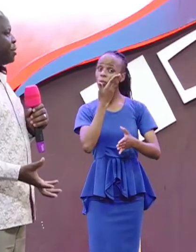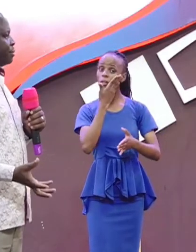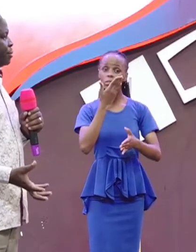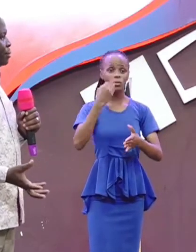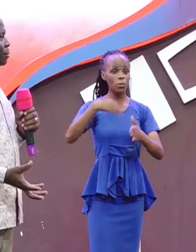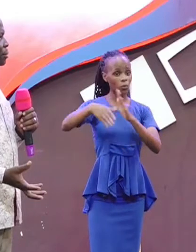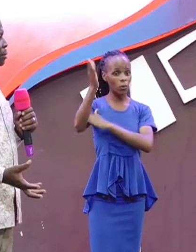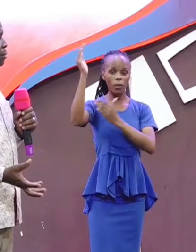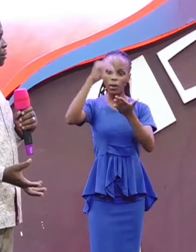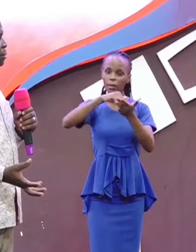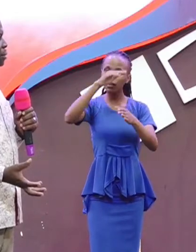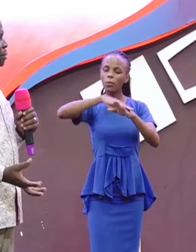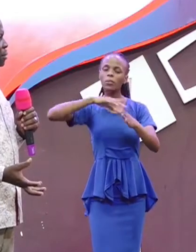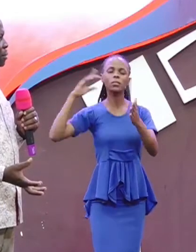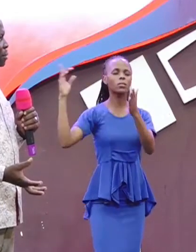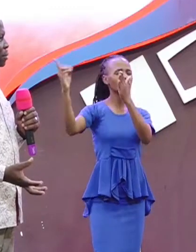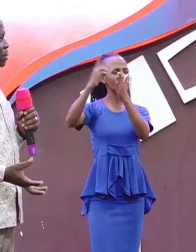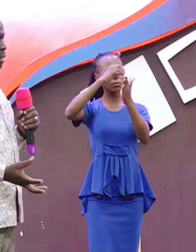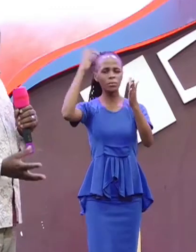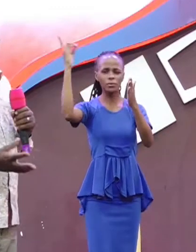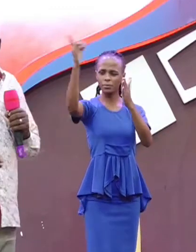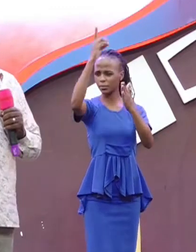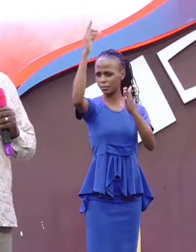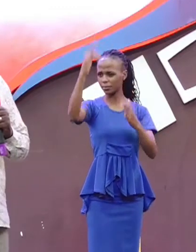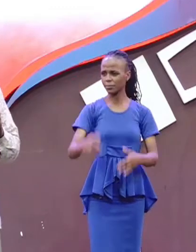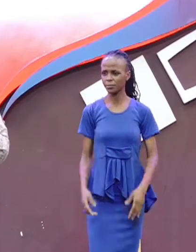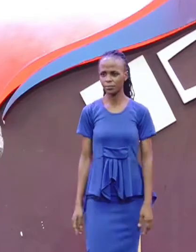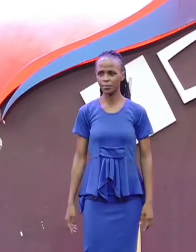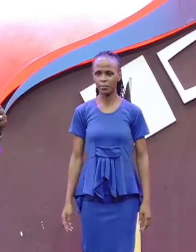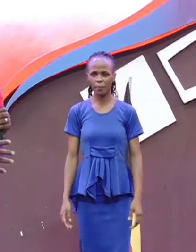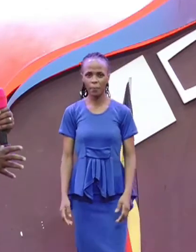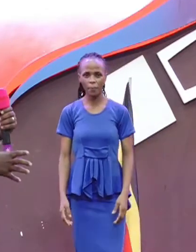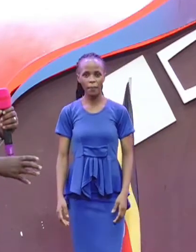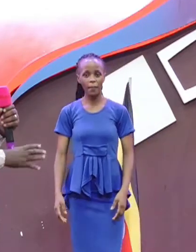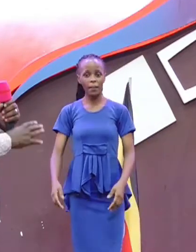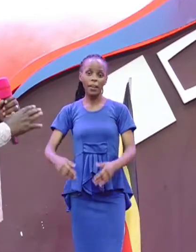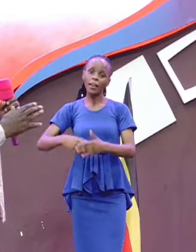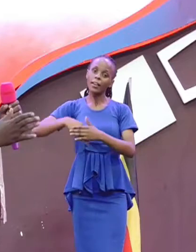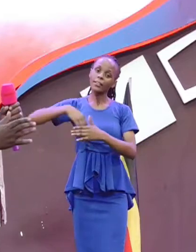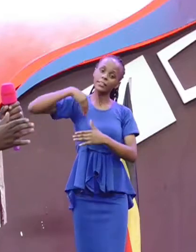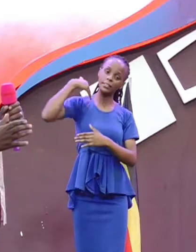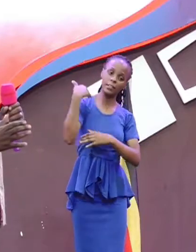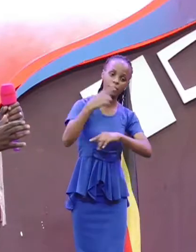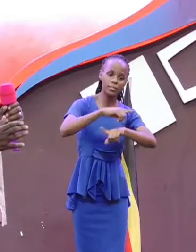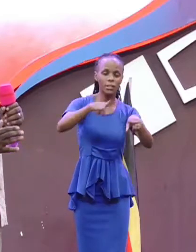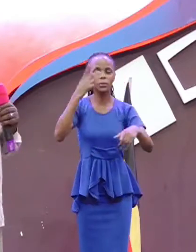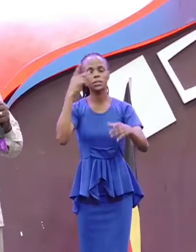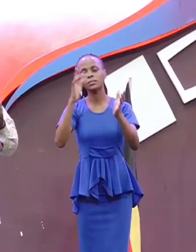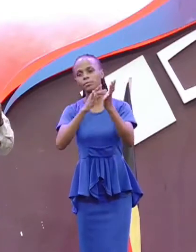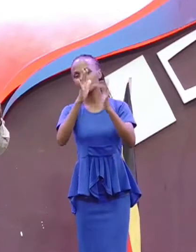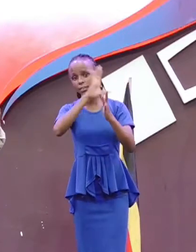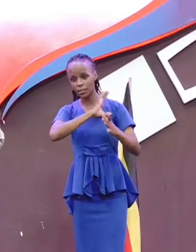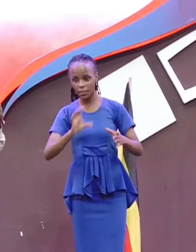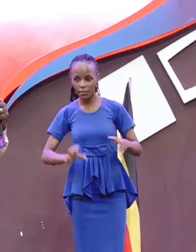see the grace of the Lord coming out again on David. Then akuddako tulaba Kristo. Then next we